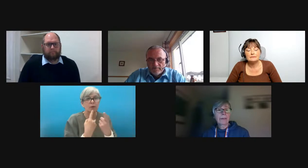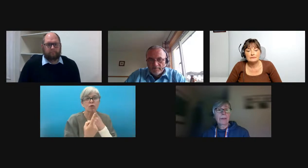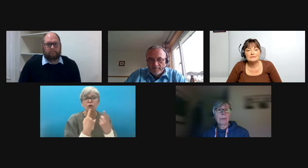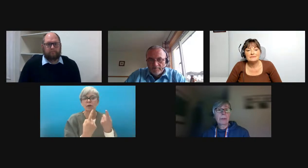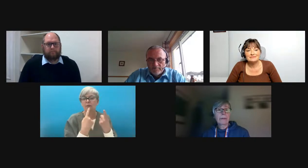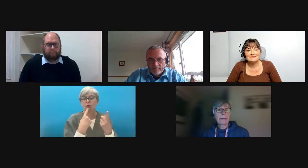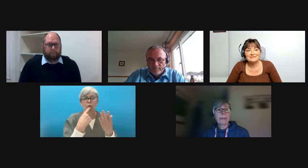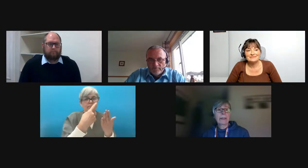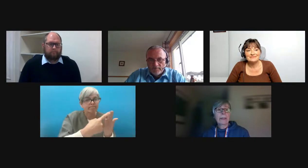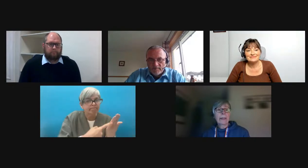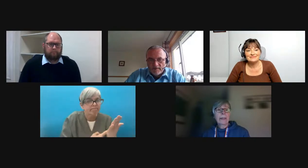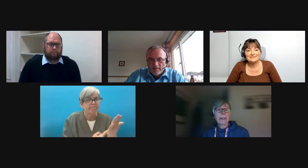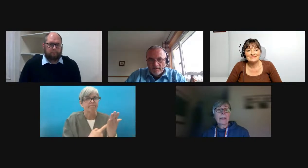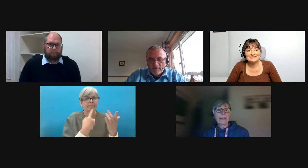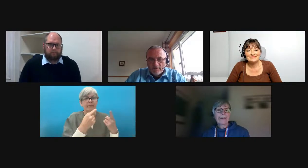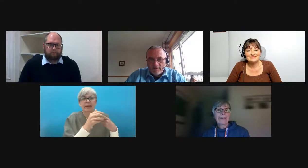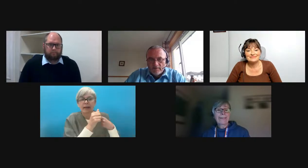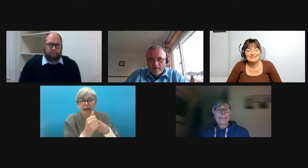etc. So that will be done.